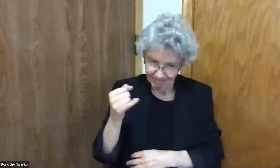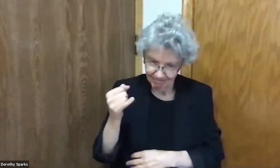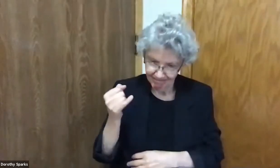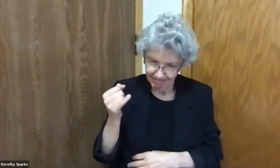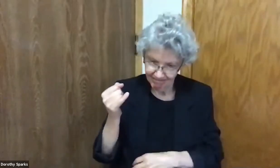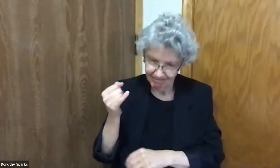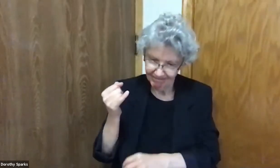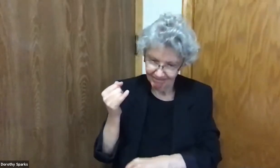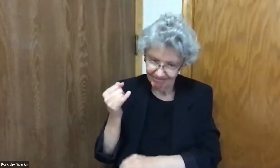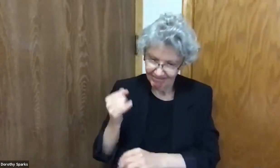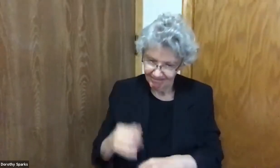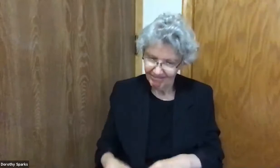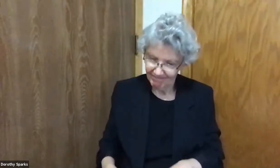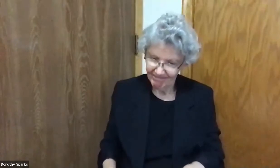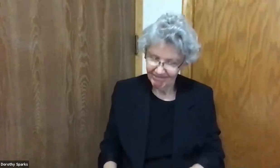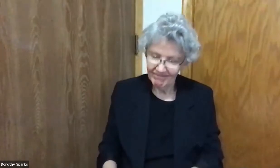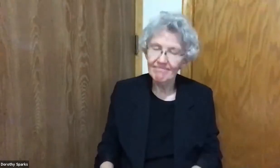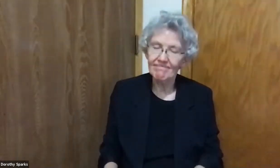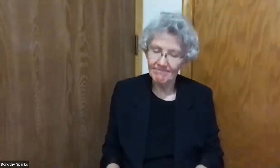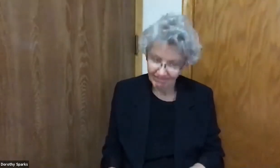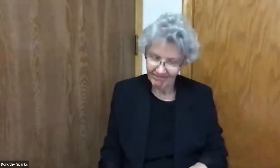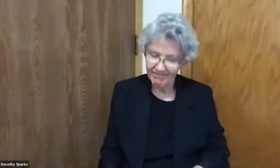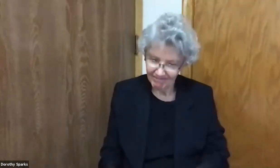Finally, the whole scroll was burned in the fire.